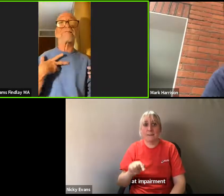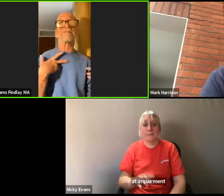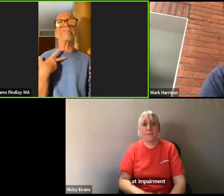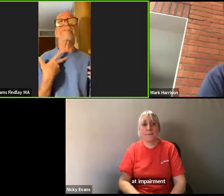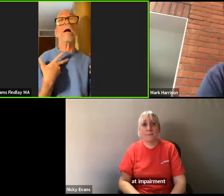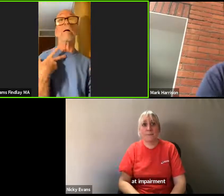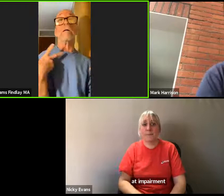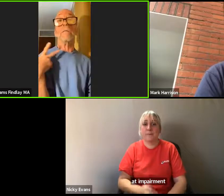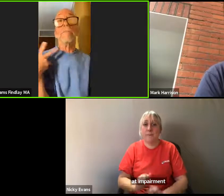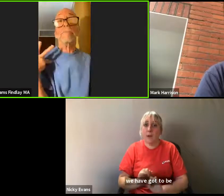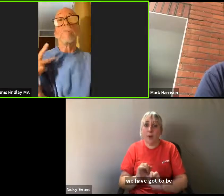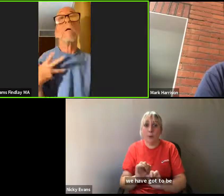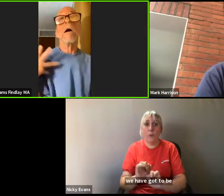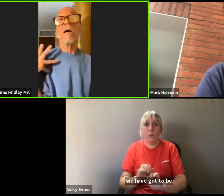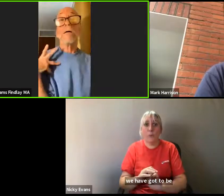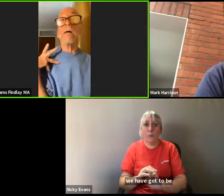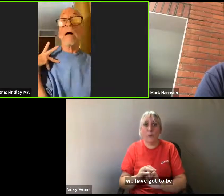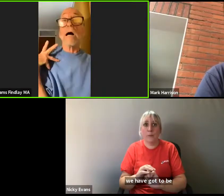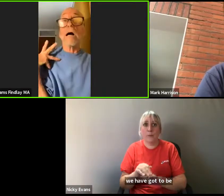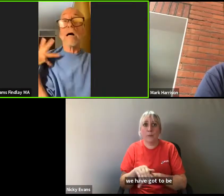want to